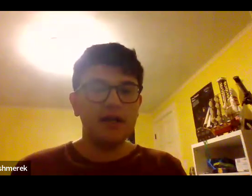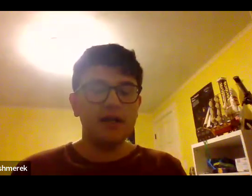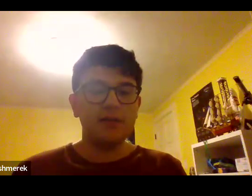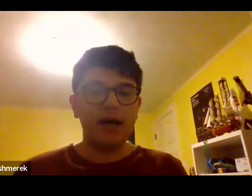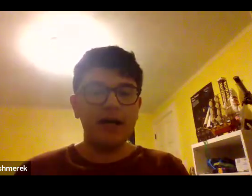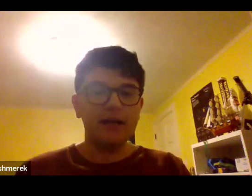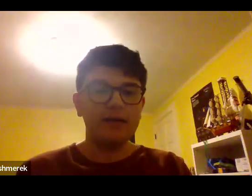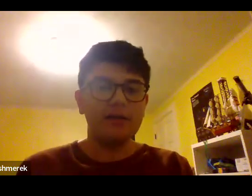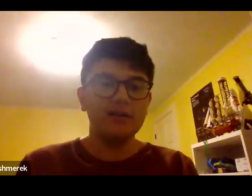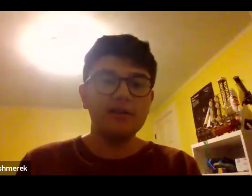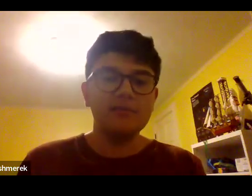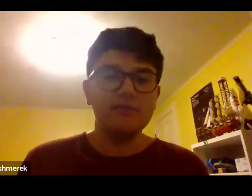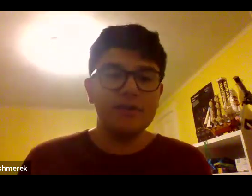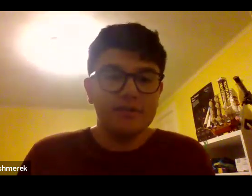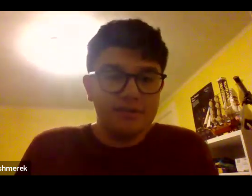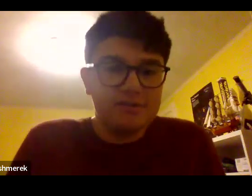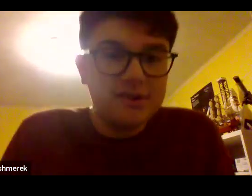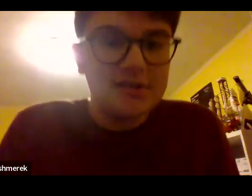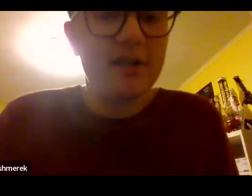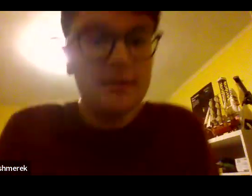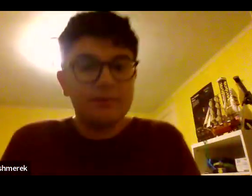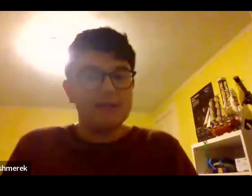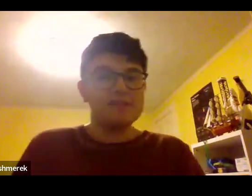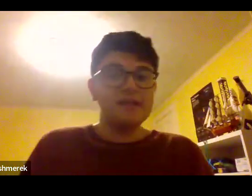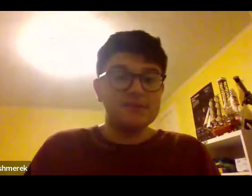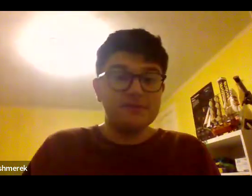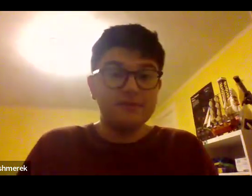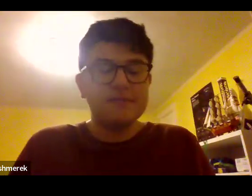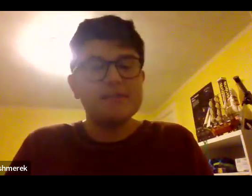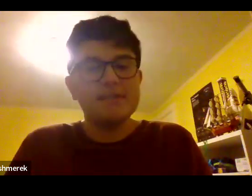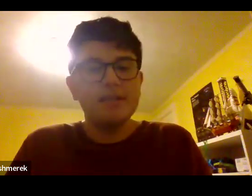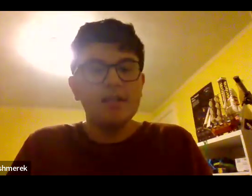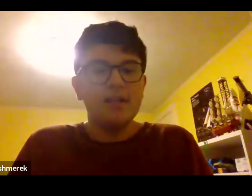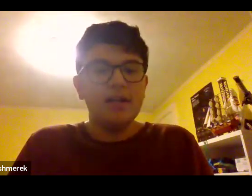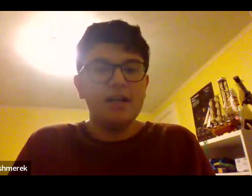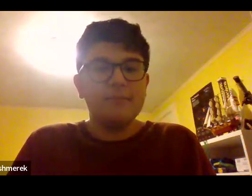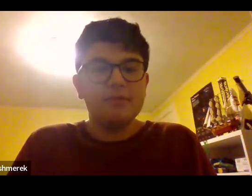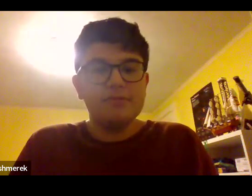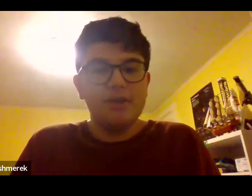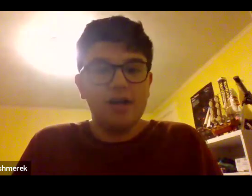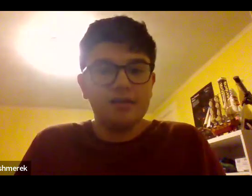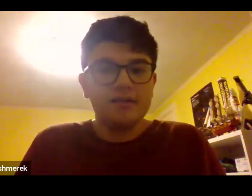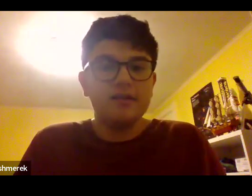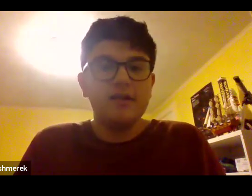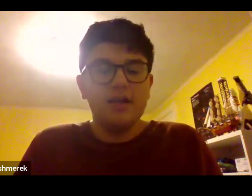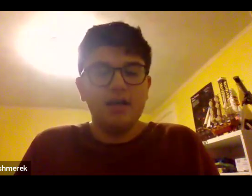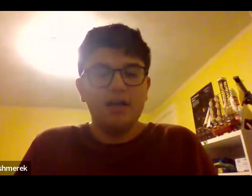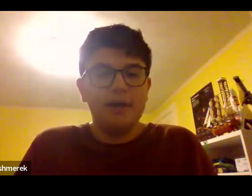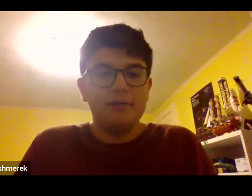Chester-Kushmerek. A lot of other associates here. I'm from ACC. I'm a student from ACC. I'm here to